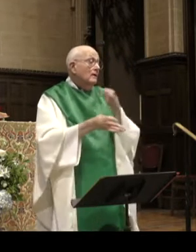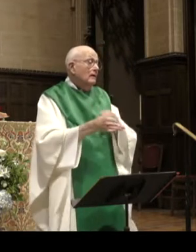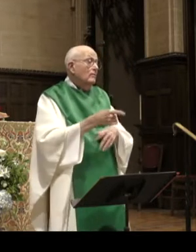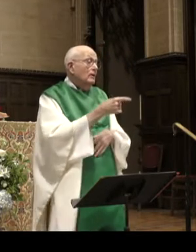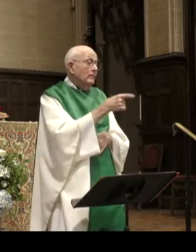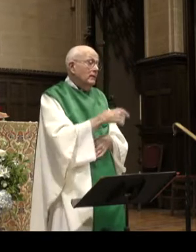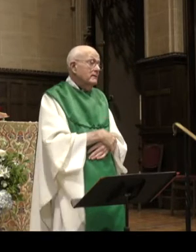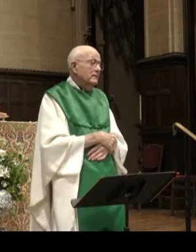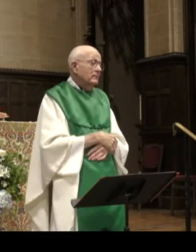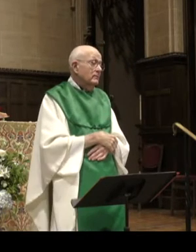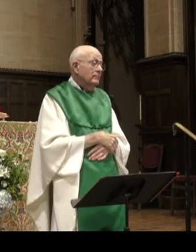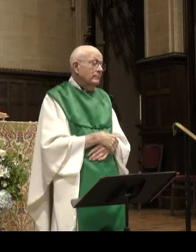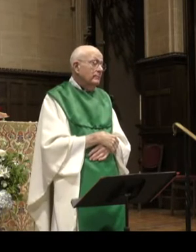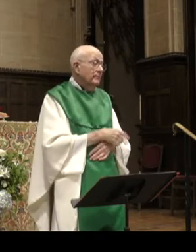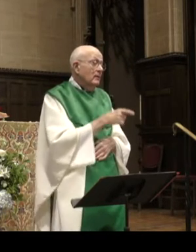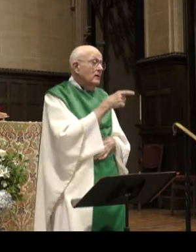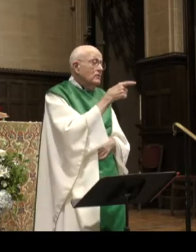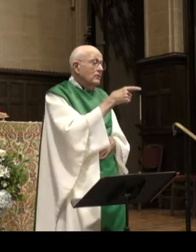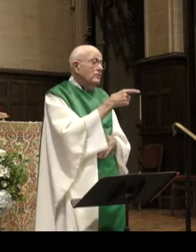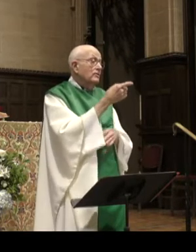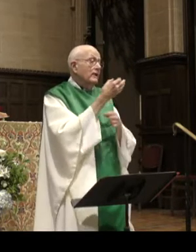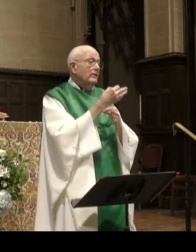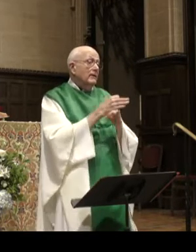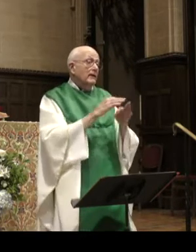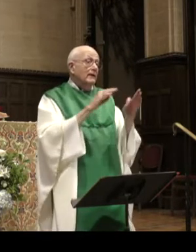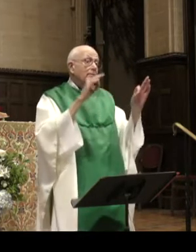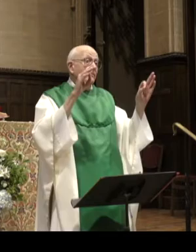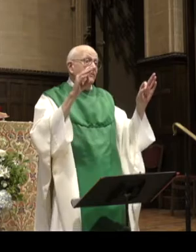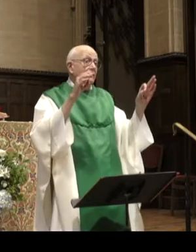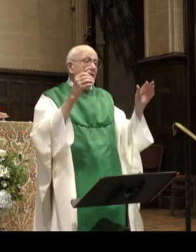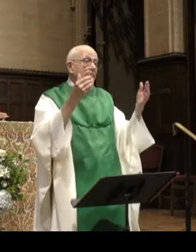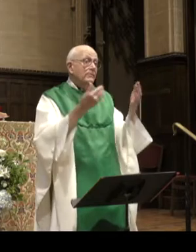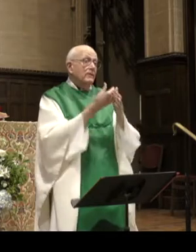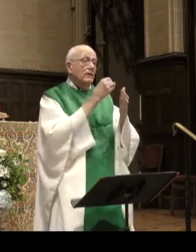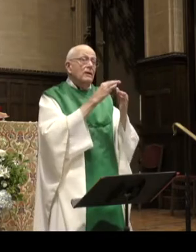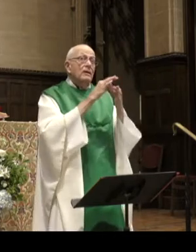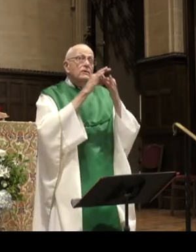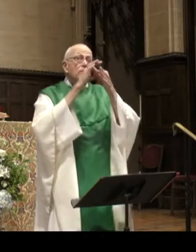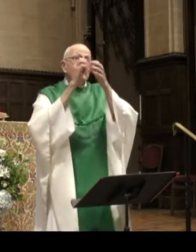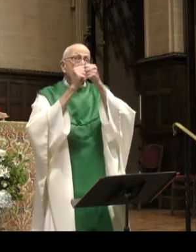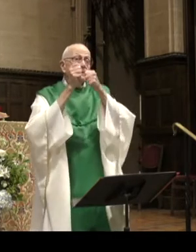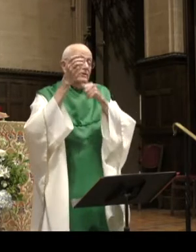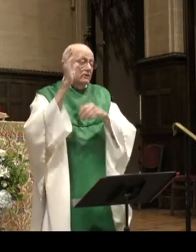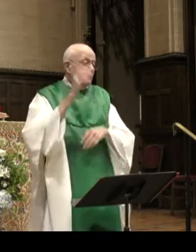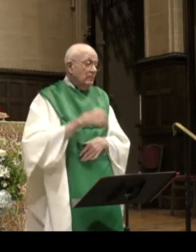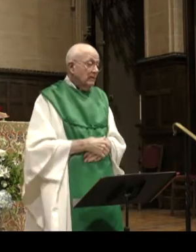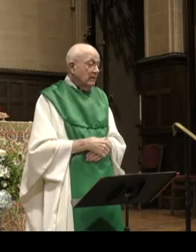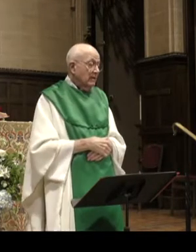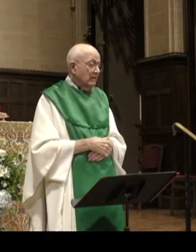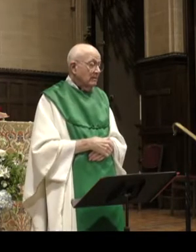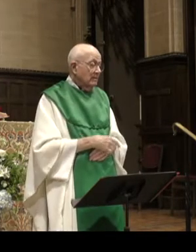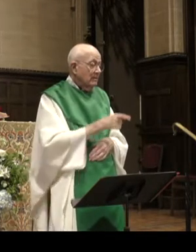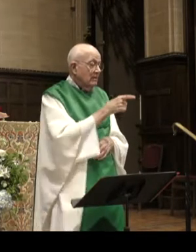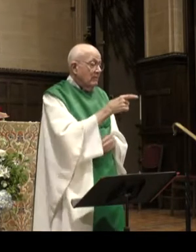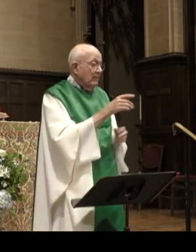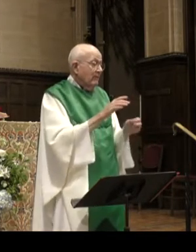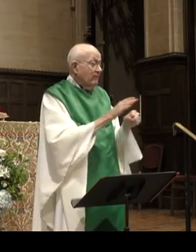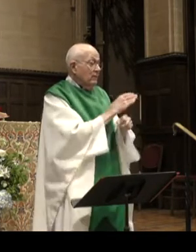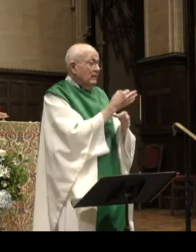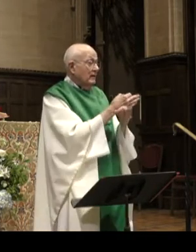is willing to replace you. So you are free. You have a new relationship with God.